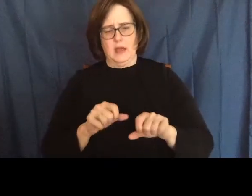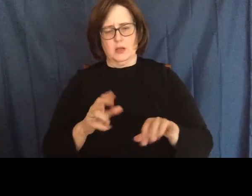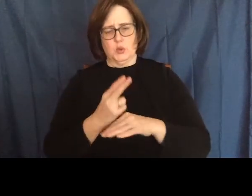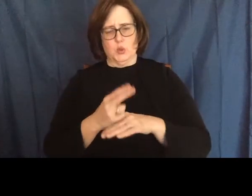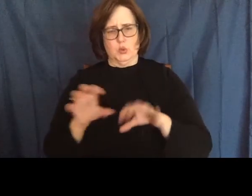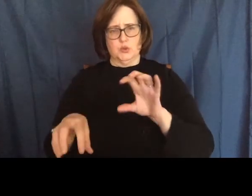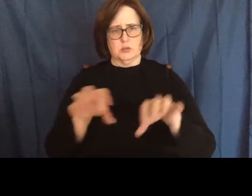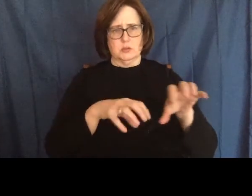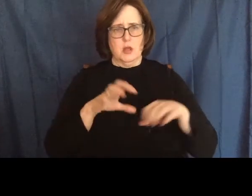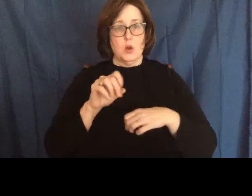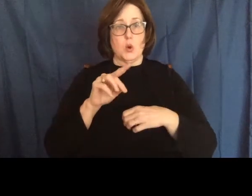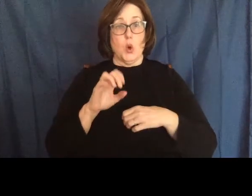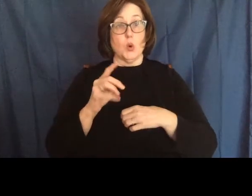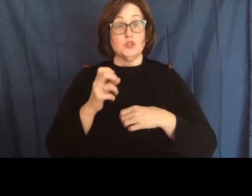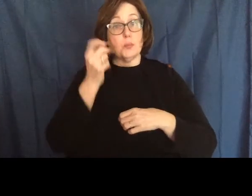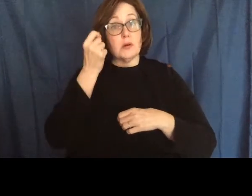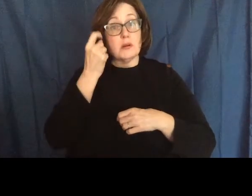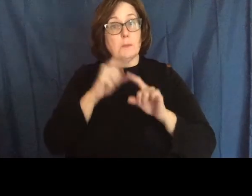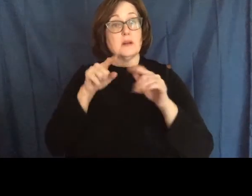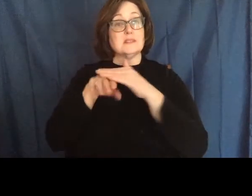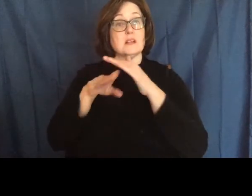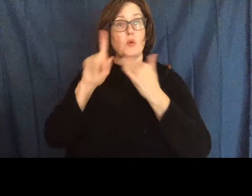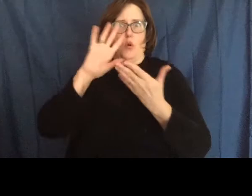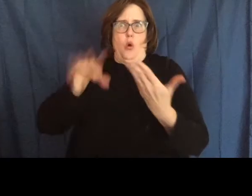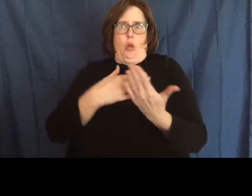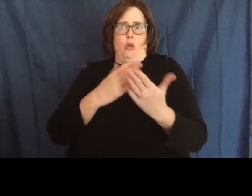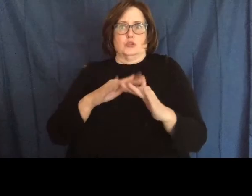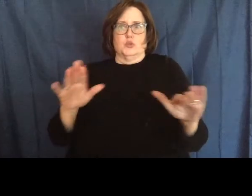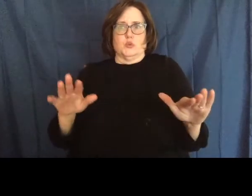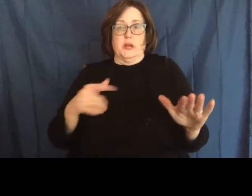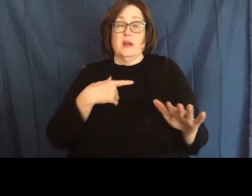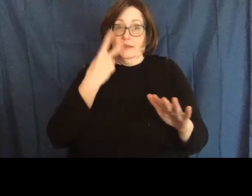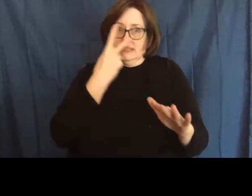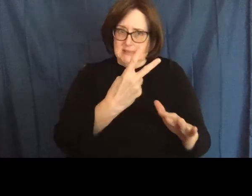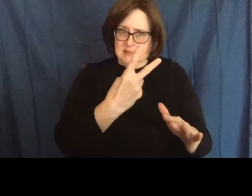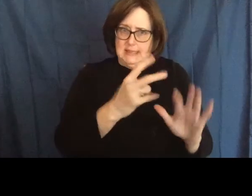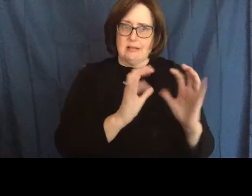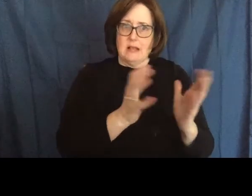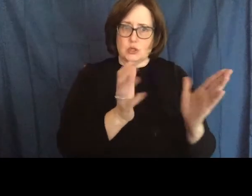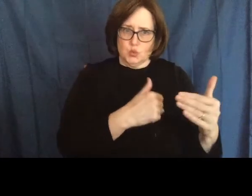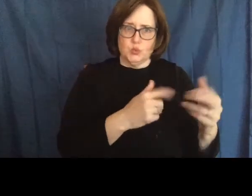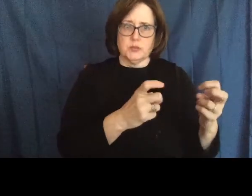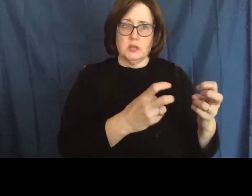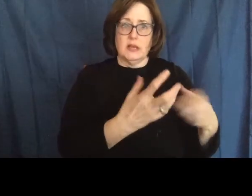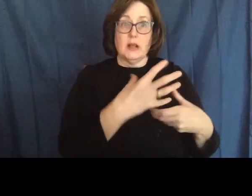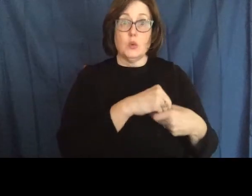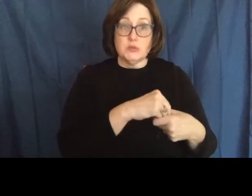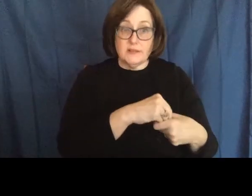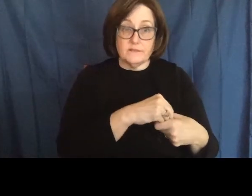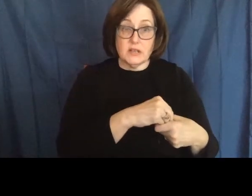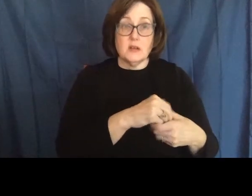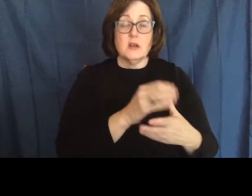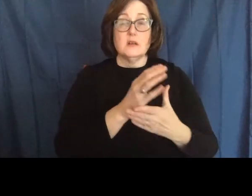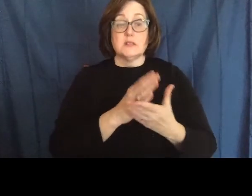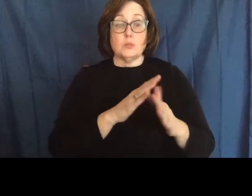children. And I can tell you from being in classrooms that are inclusive, that have sighted and children that are not